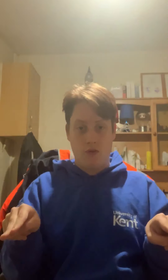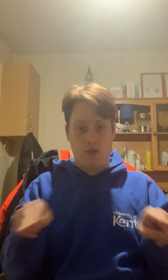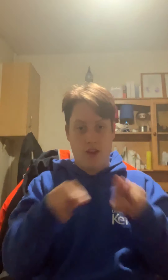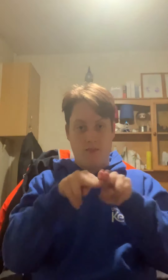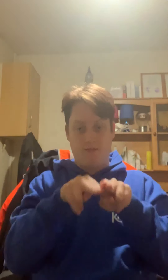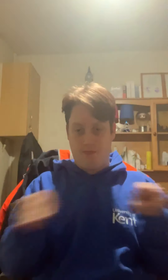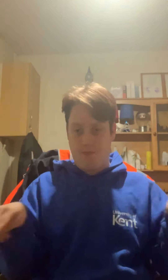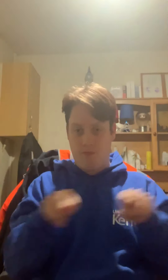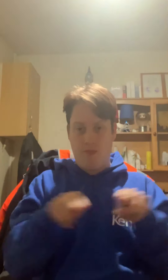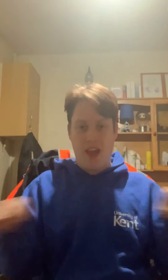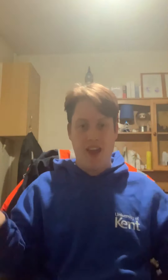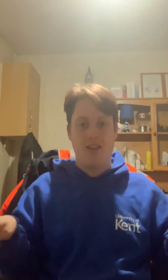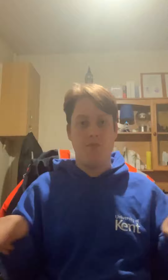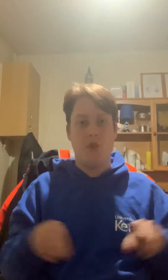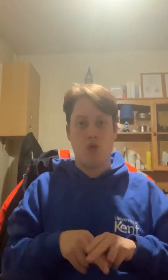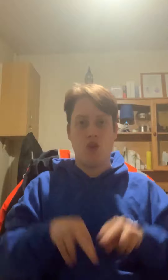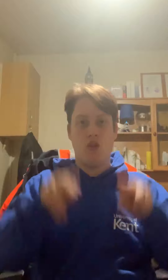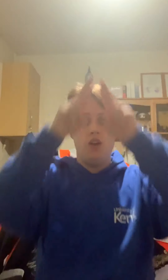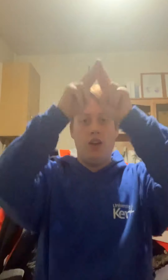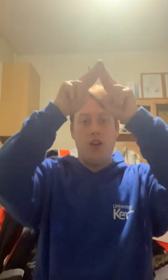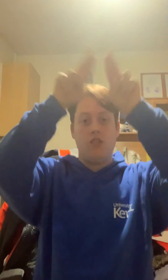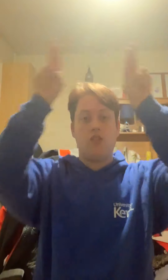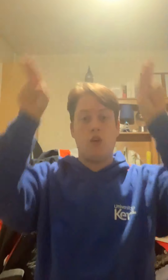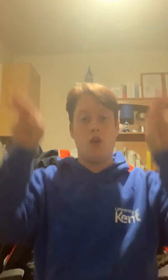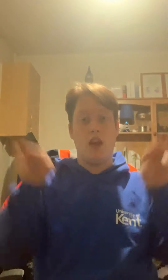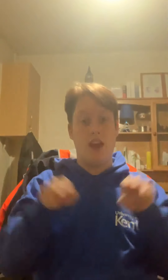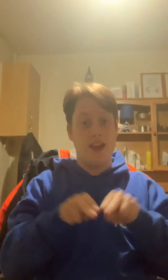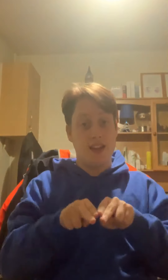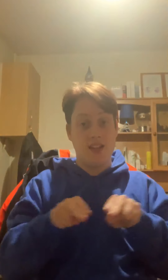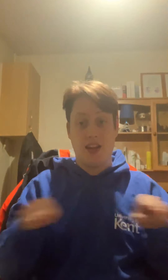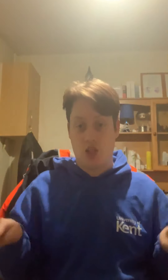like ending motion. So international.